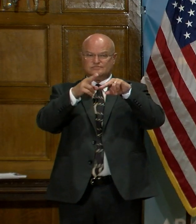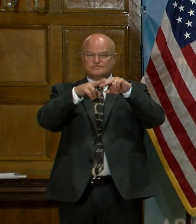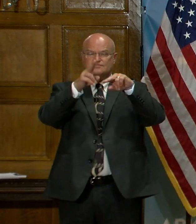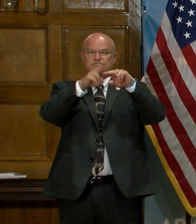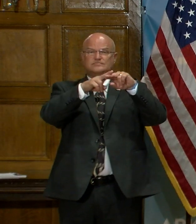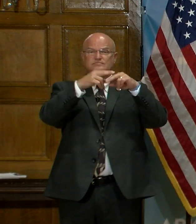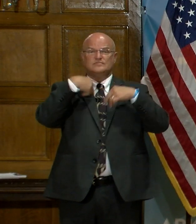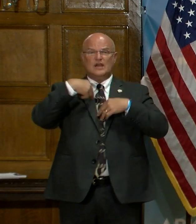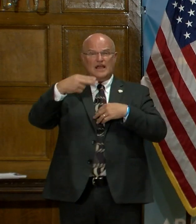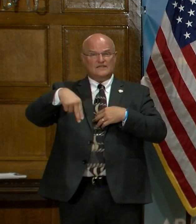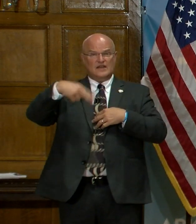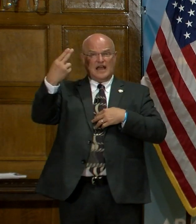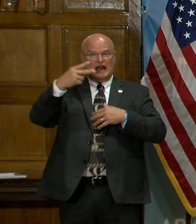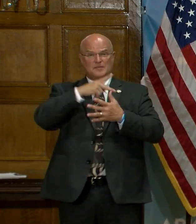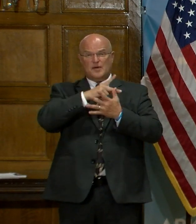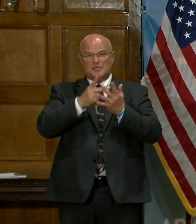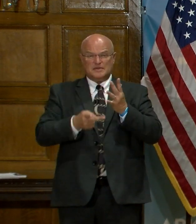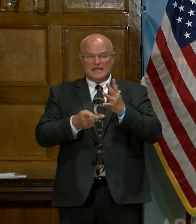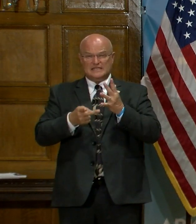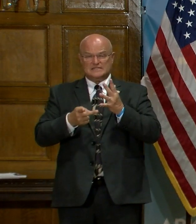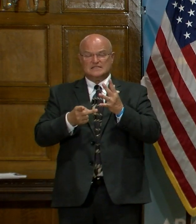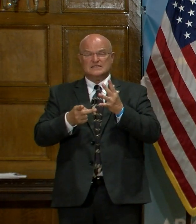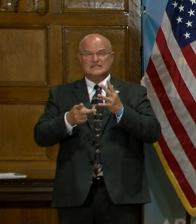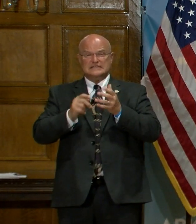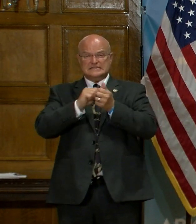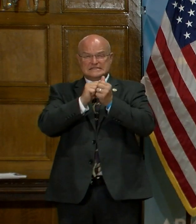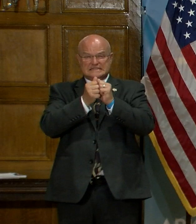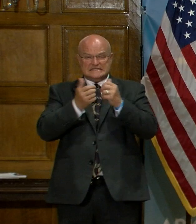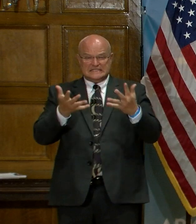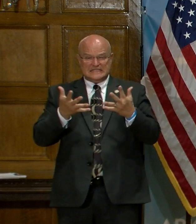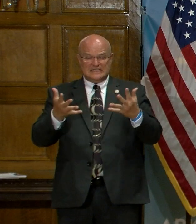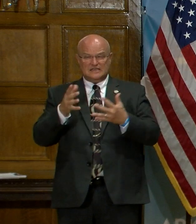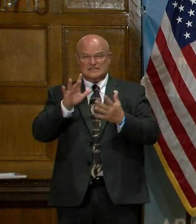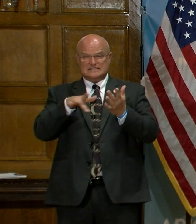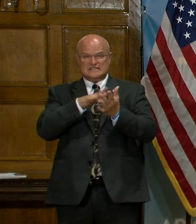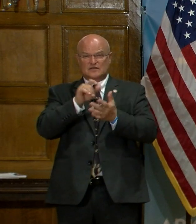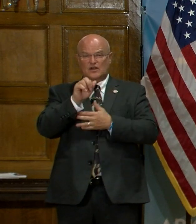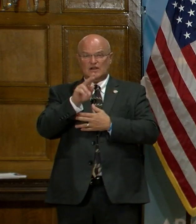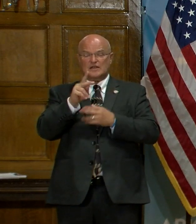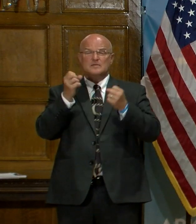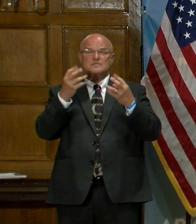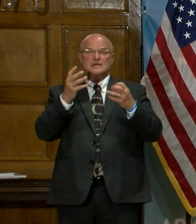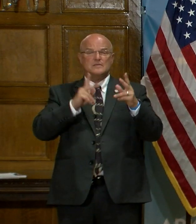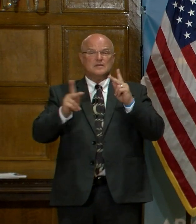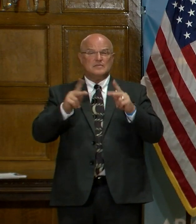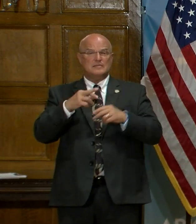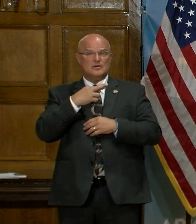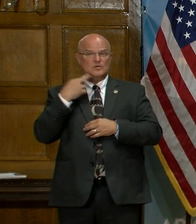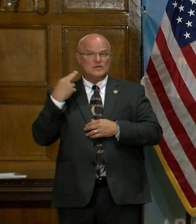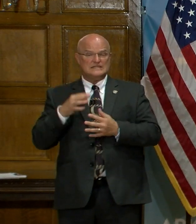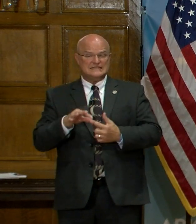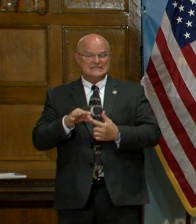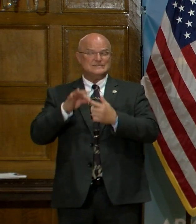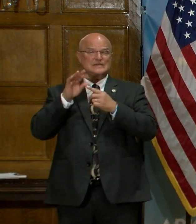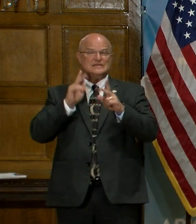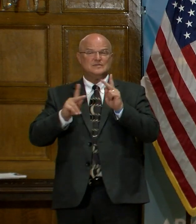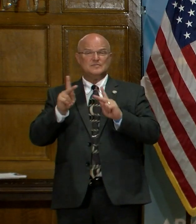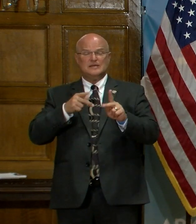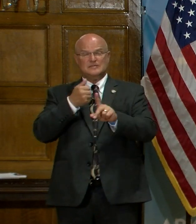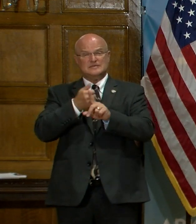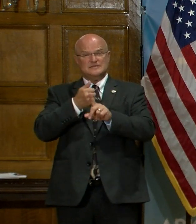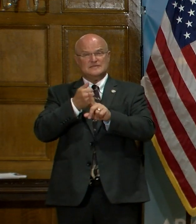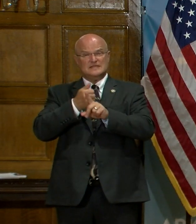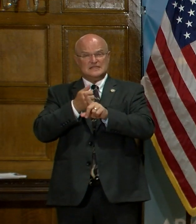have a high population, a high population density here, and a lot of individuals at risk, especially those